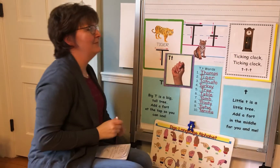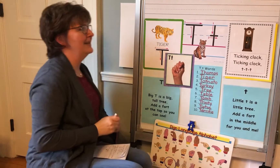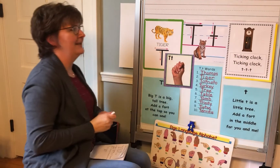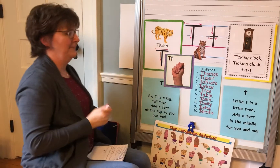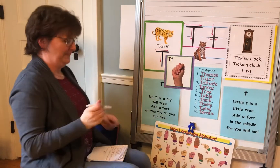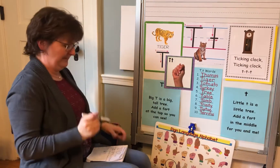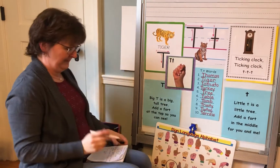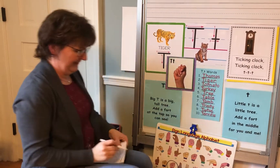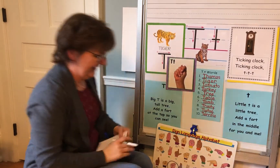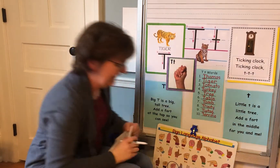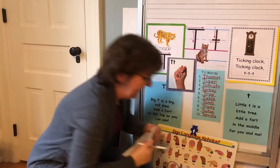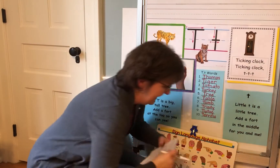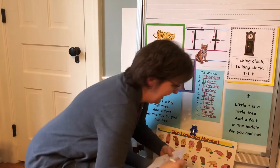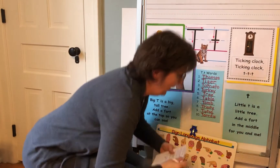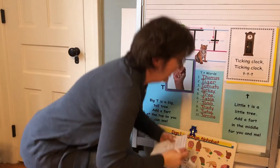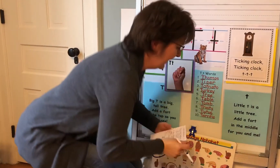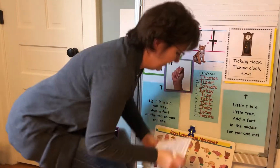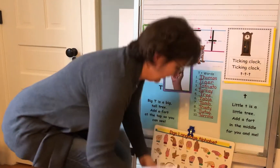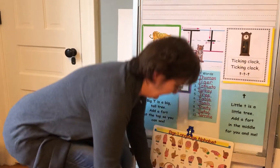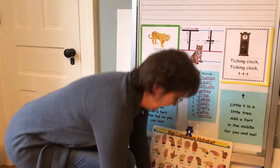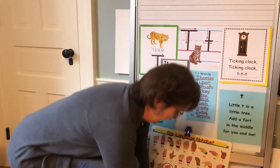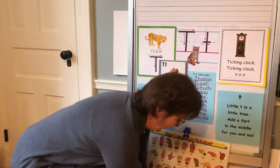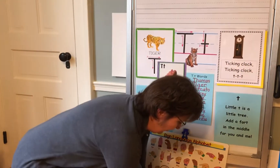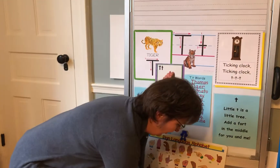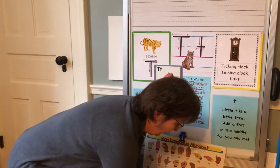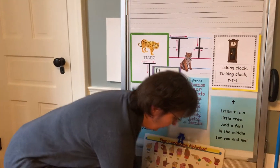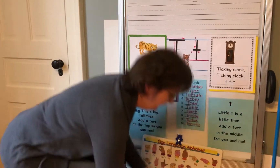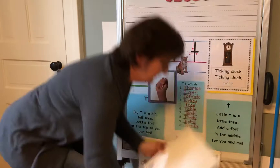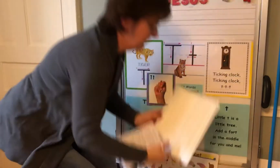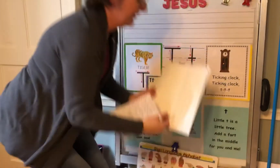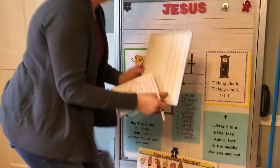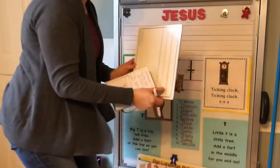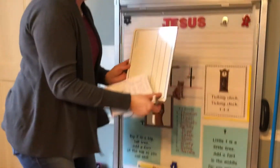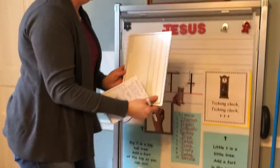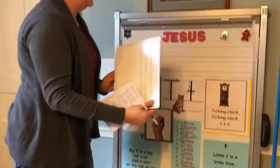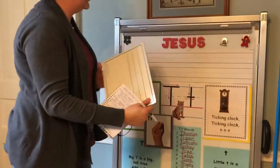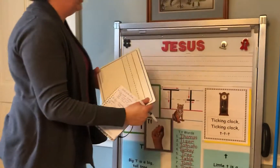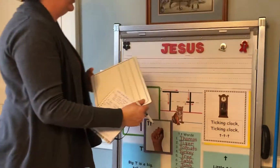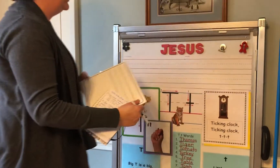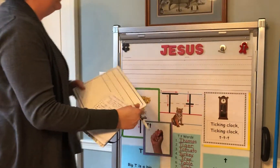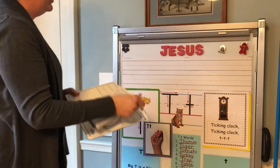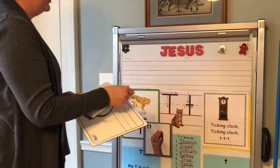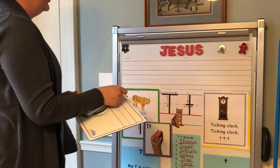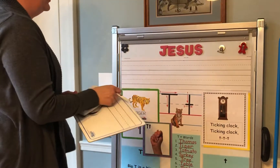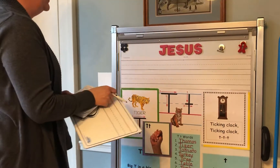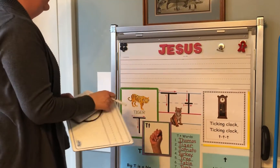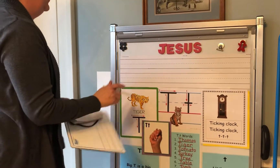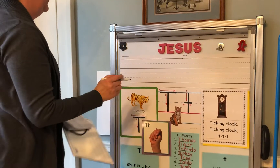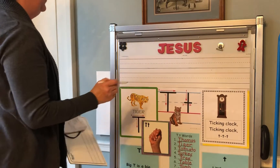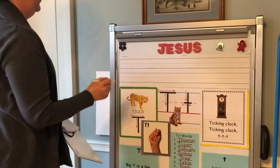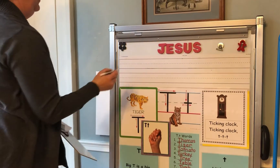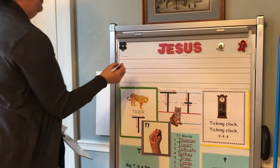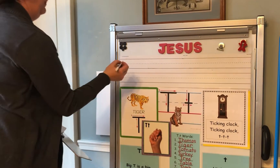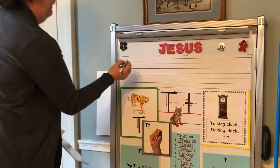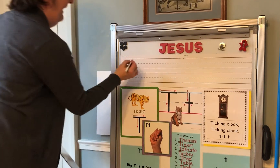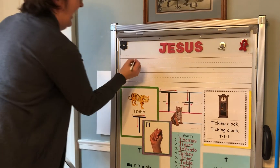me. Now I'd like you to get out your dry erase boards and markers